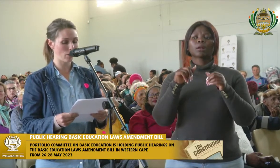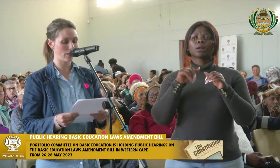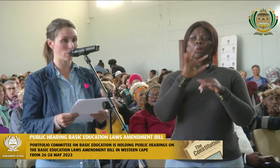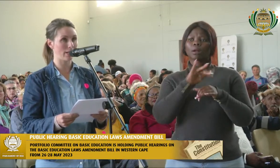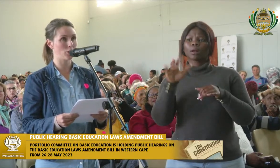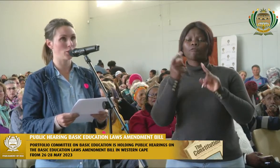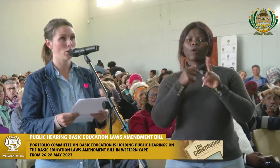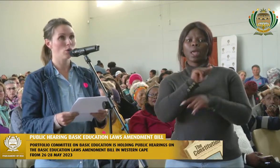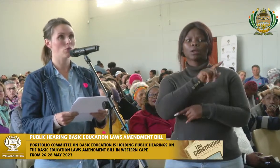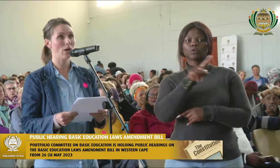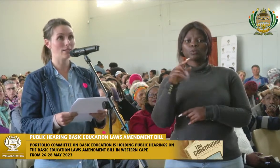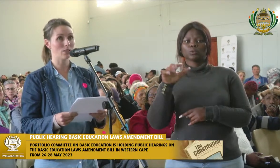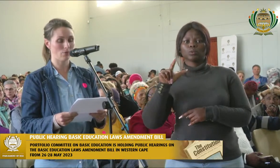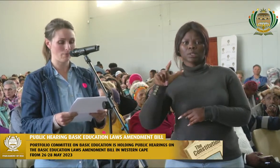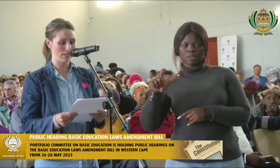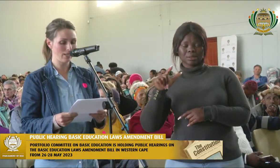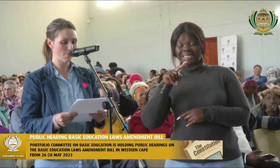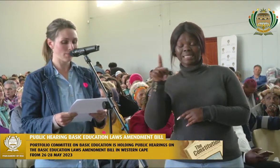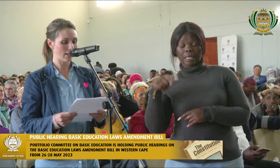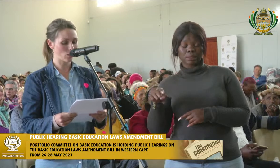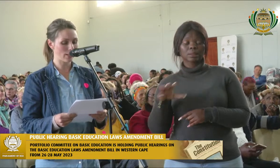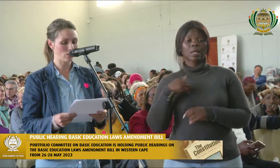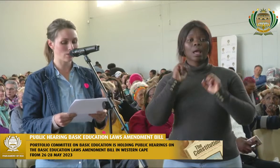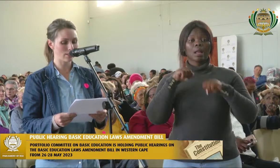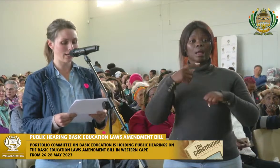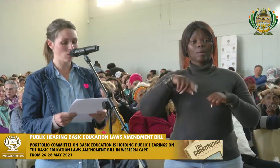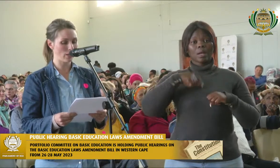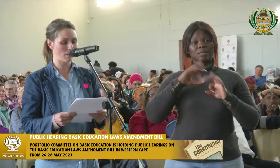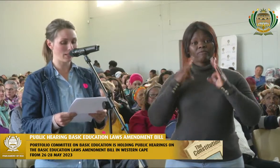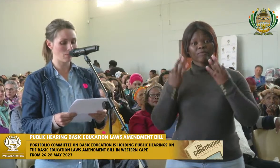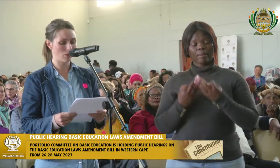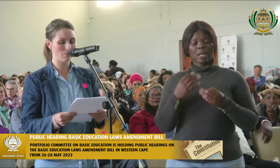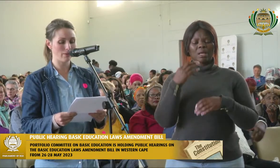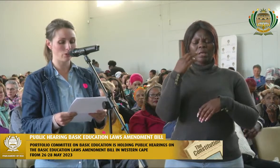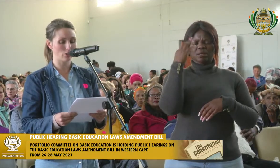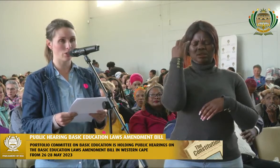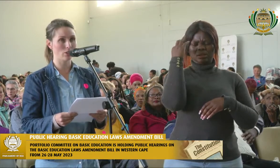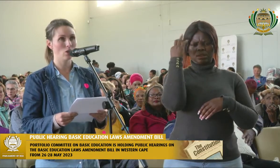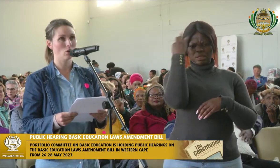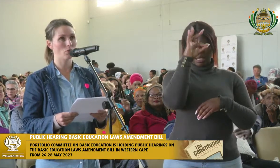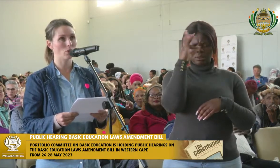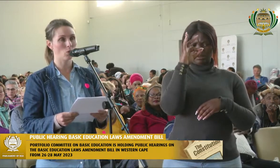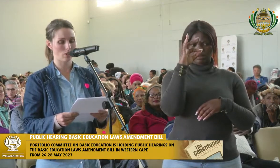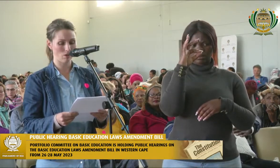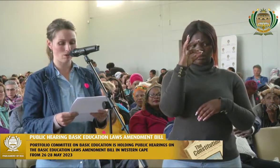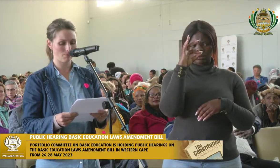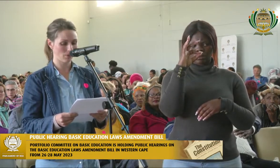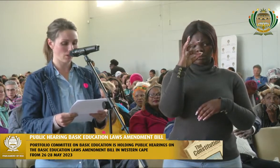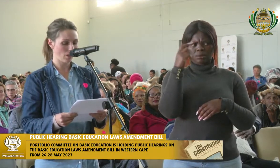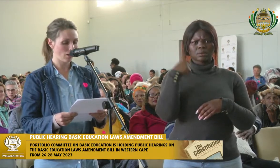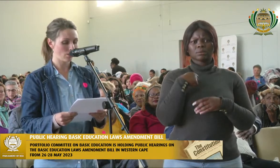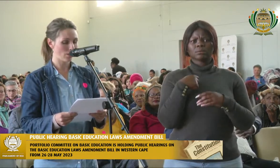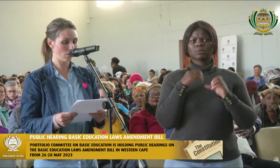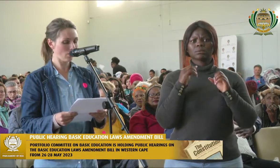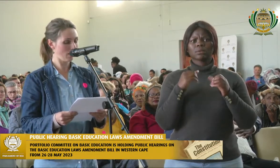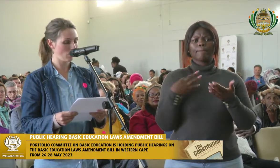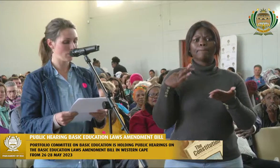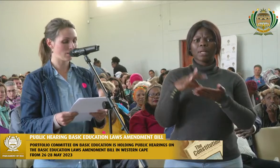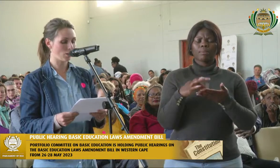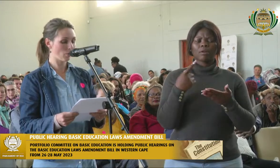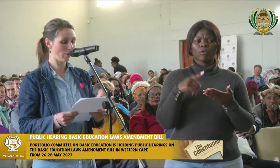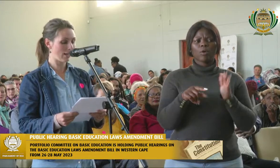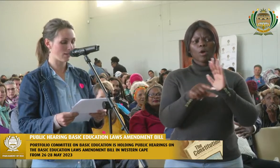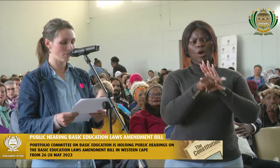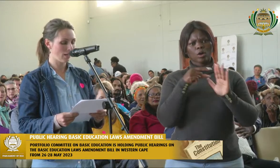the value of home education for us as family, as well as to state where applicable my rejection of the clauses are. So